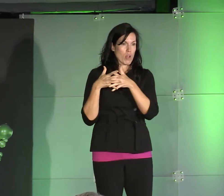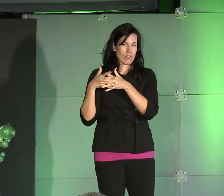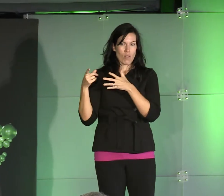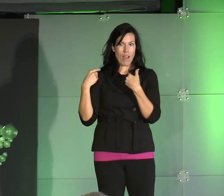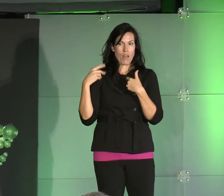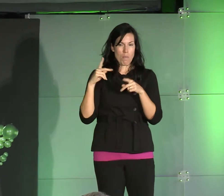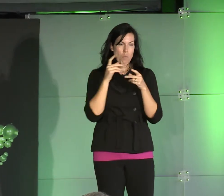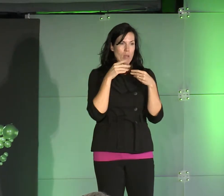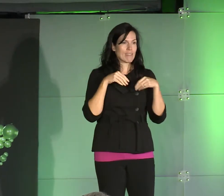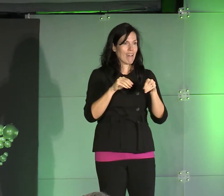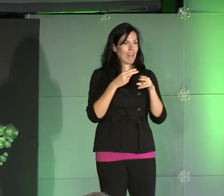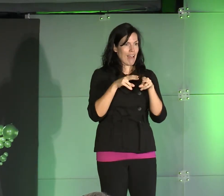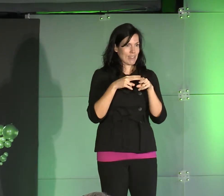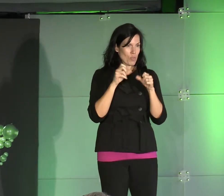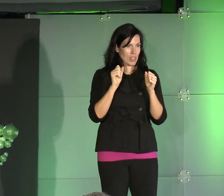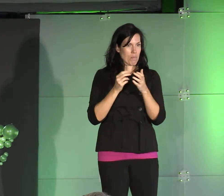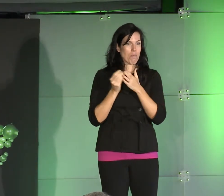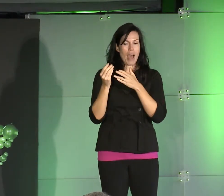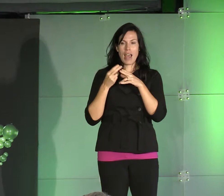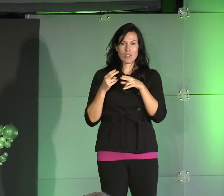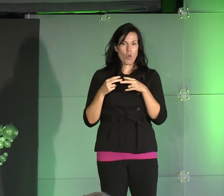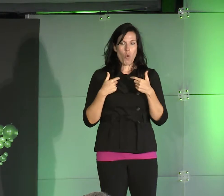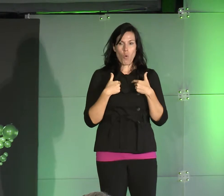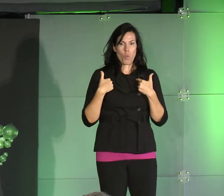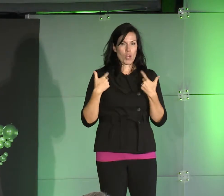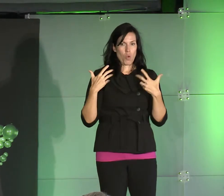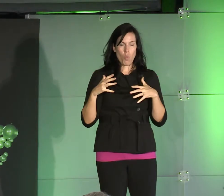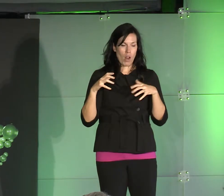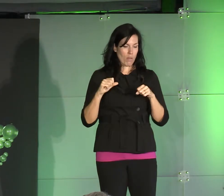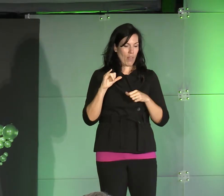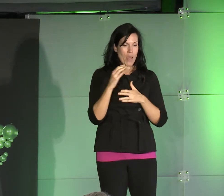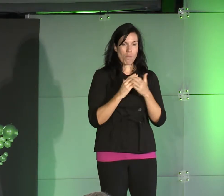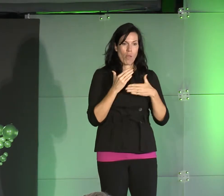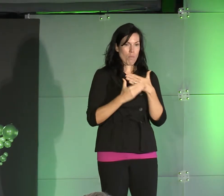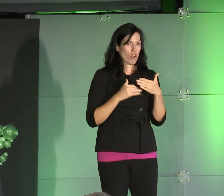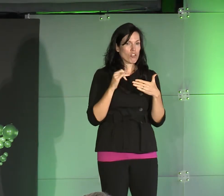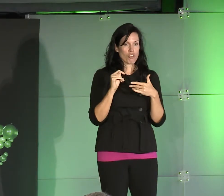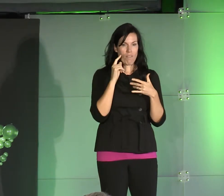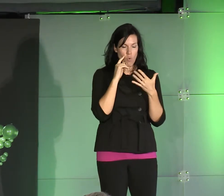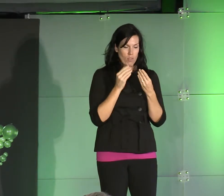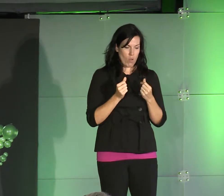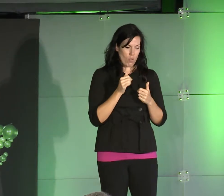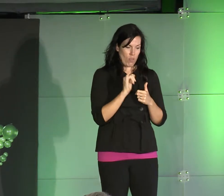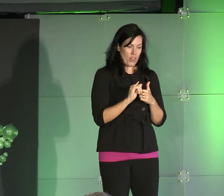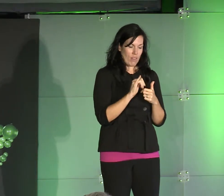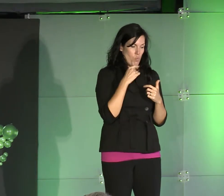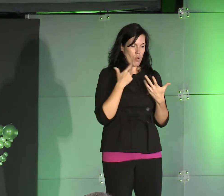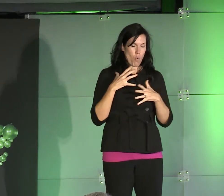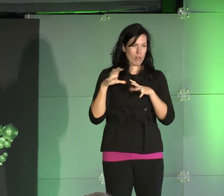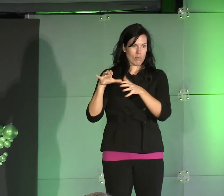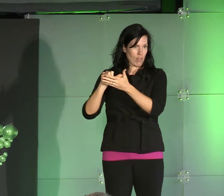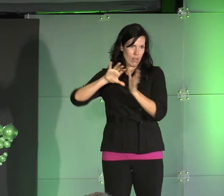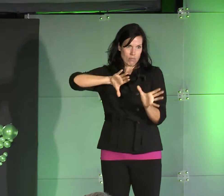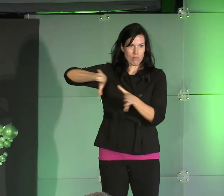that sell eggs. There's a market for buying eggs. So we don't want to occupy that part of the process. We really want to focus on a solution for existing waste management. So we